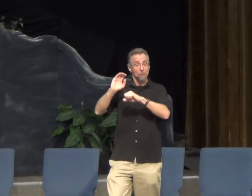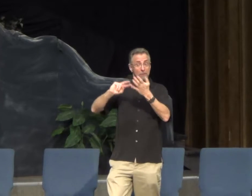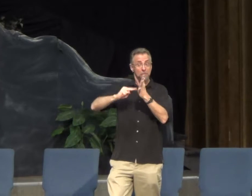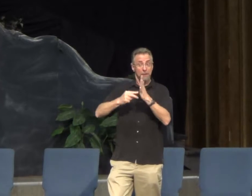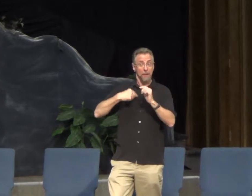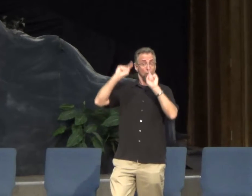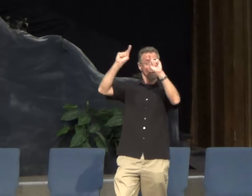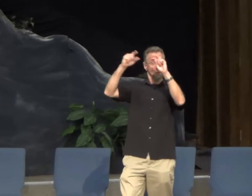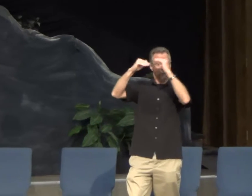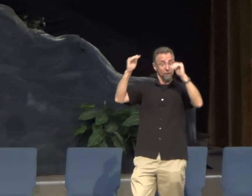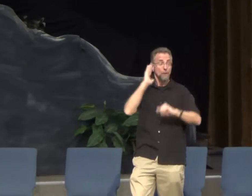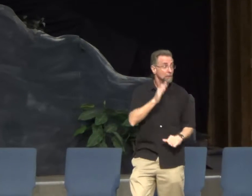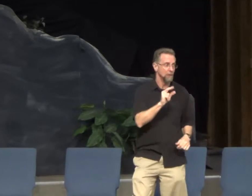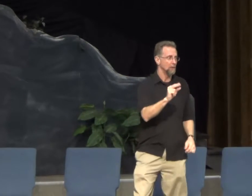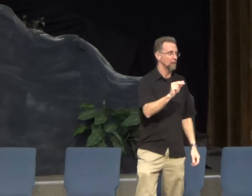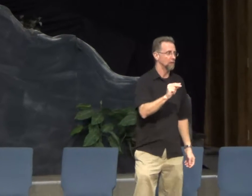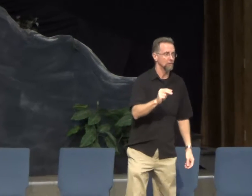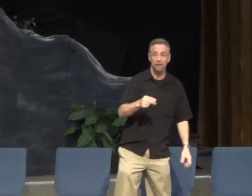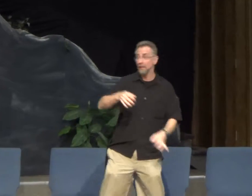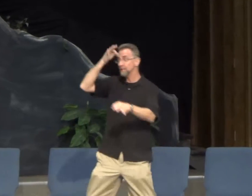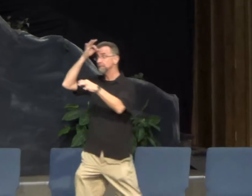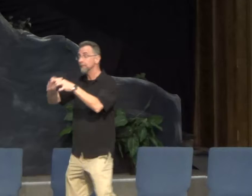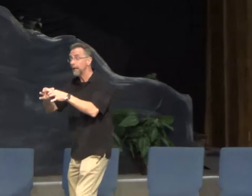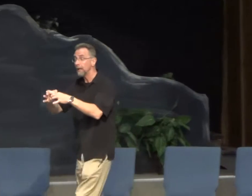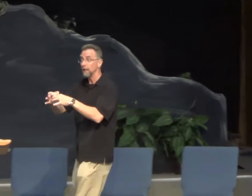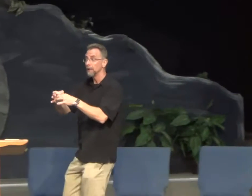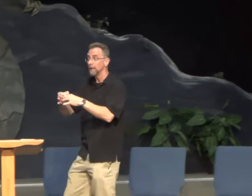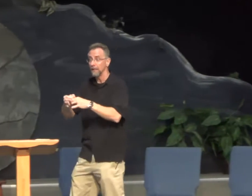Faith in the church, does that mean we're going to heaven? No.